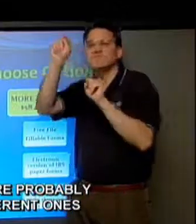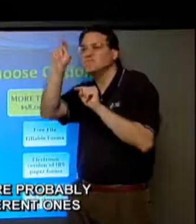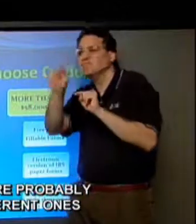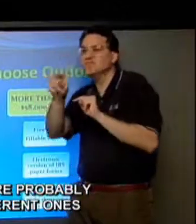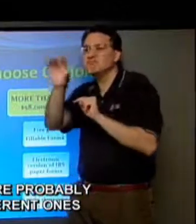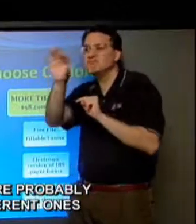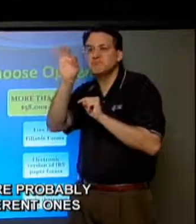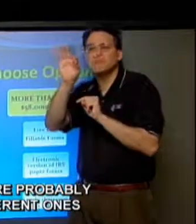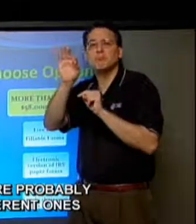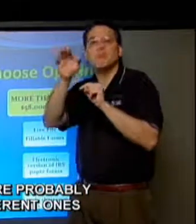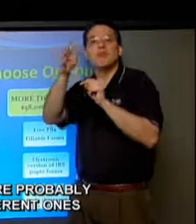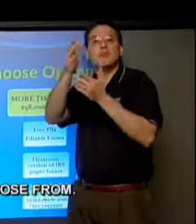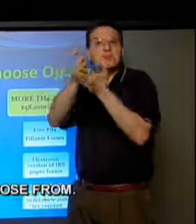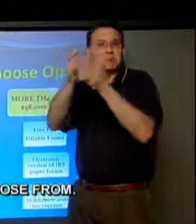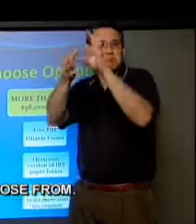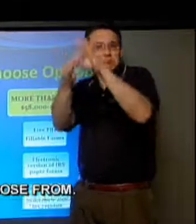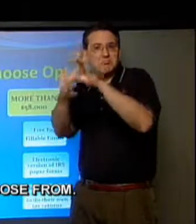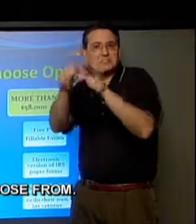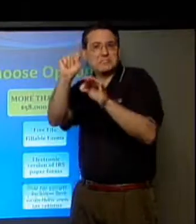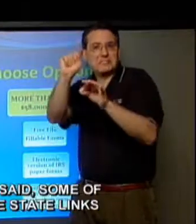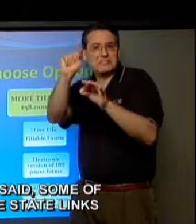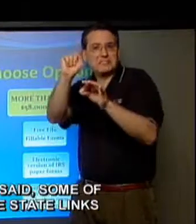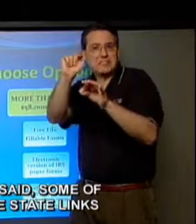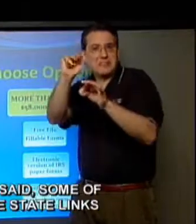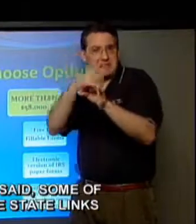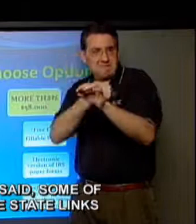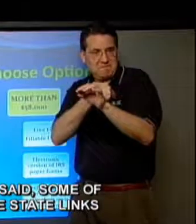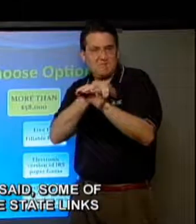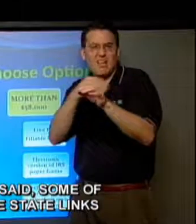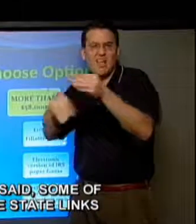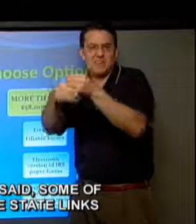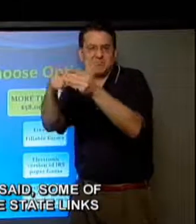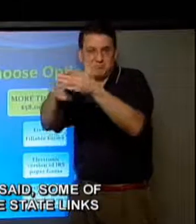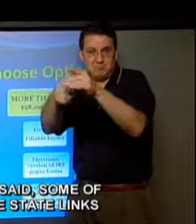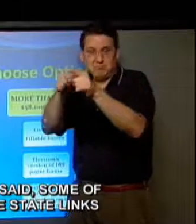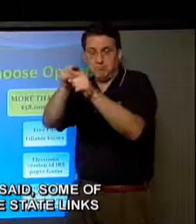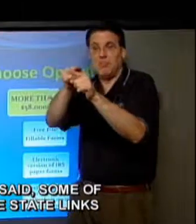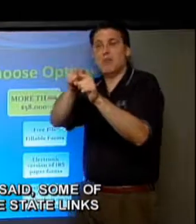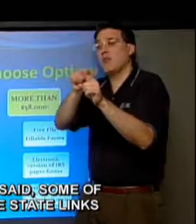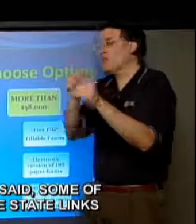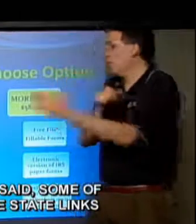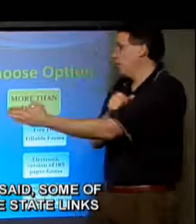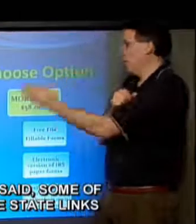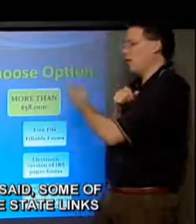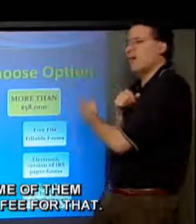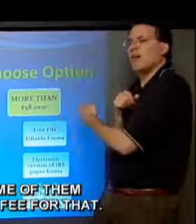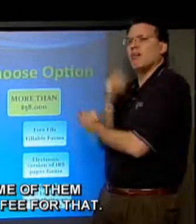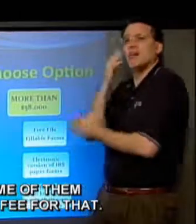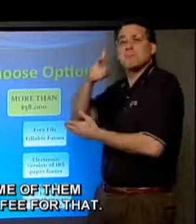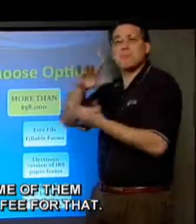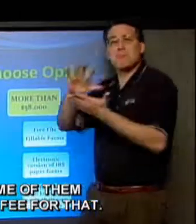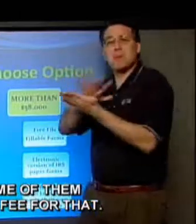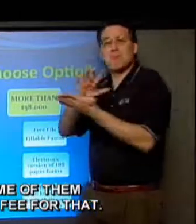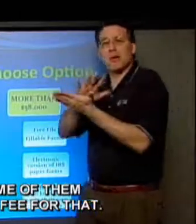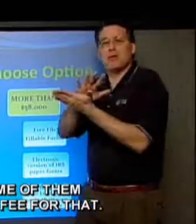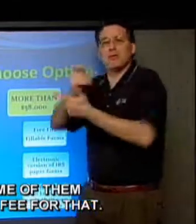probably 20 different ones to choose from. And like I said, some of them have state links, and some of them are for a fee for